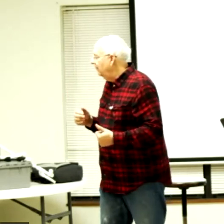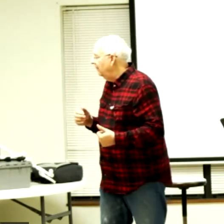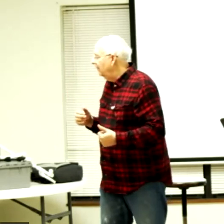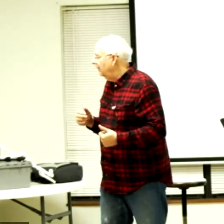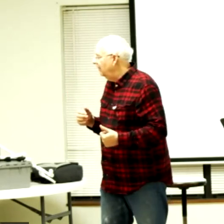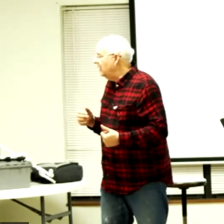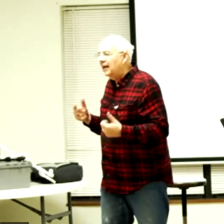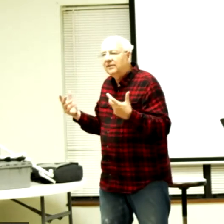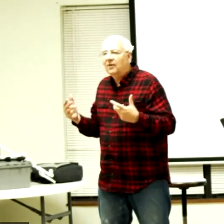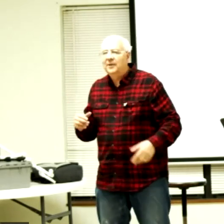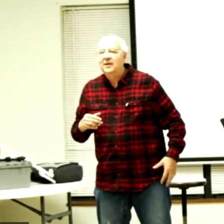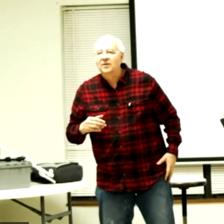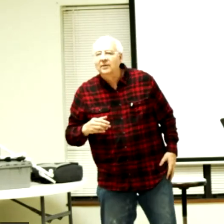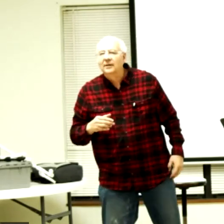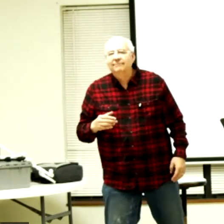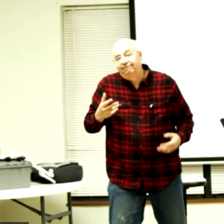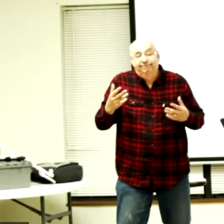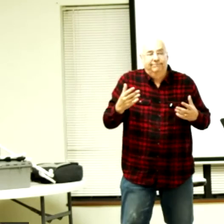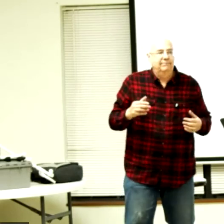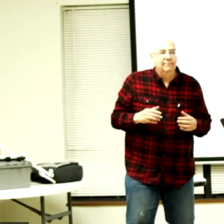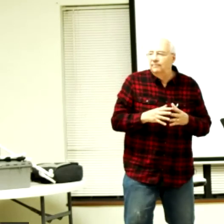Always been teacher. Yeah, it's always been teacher.